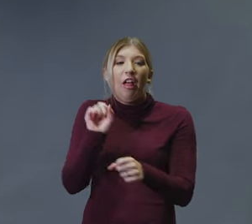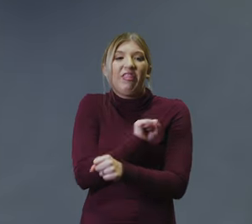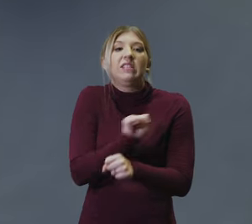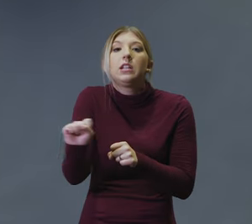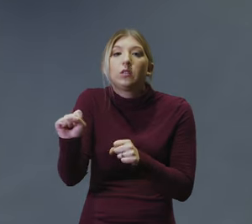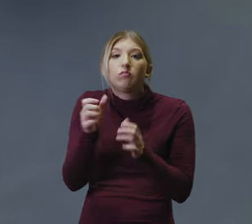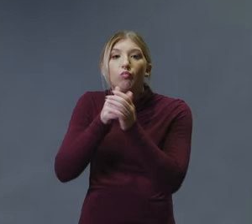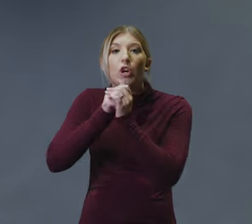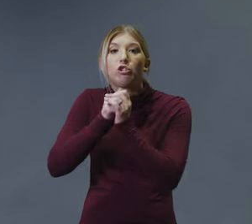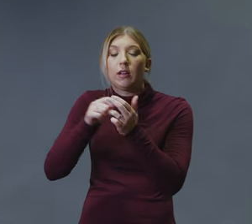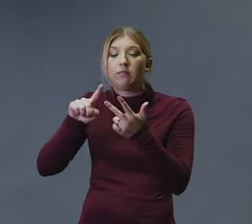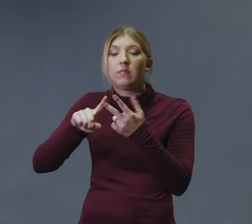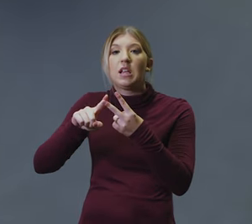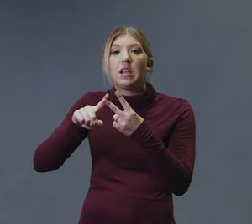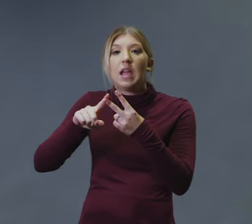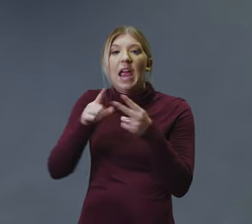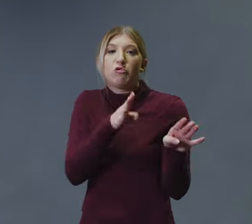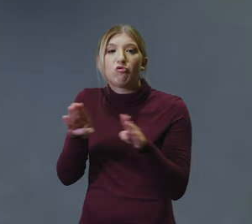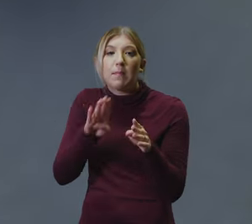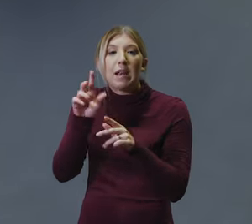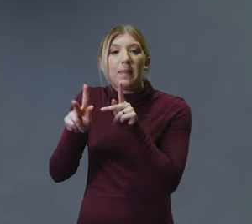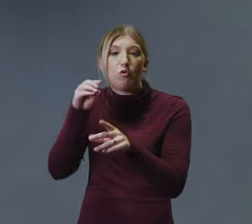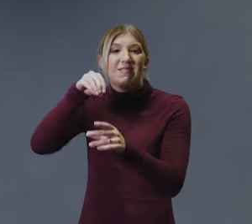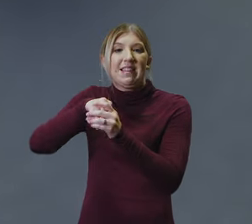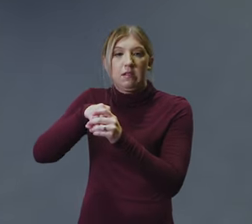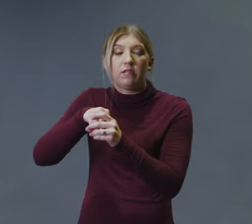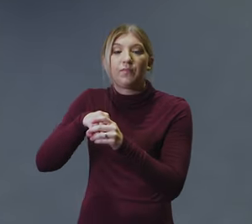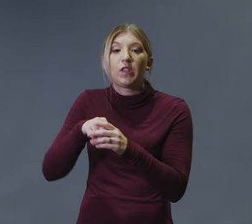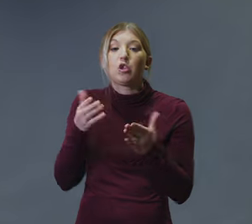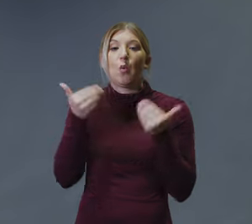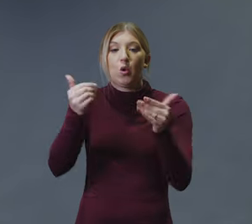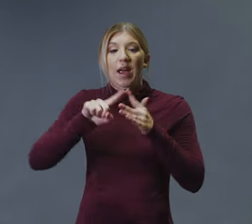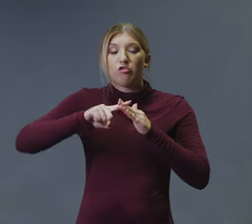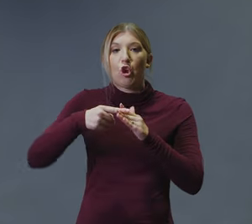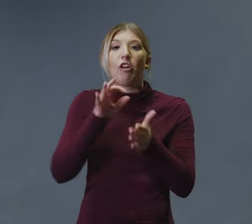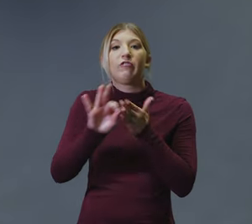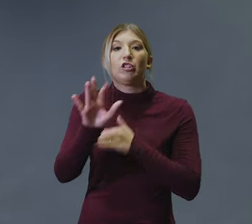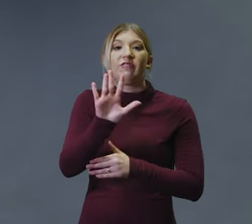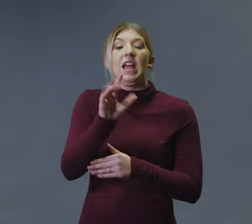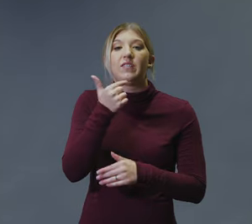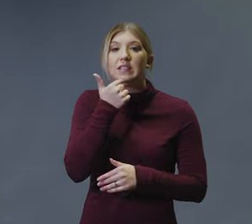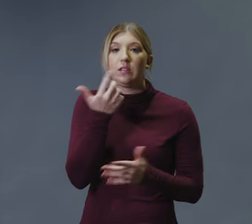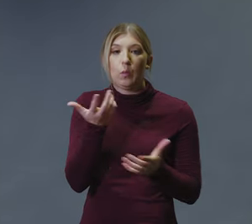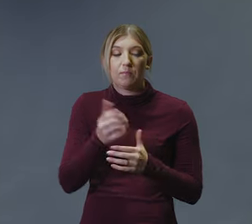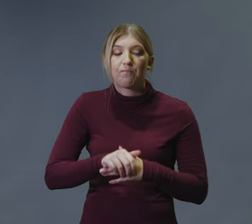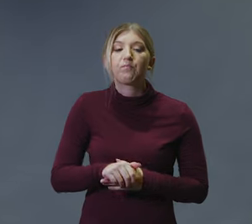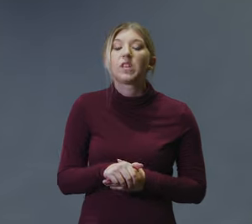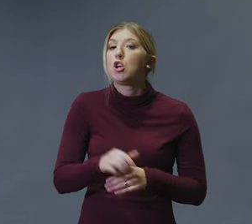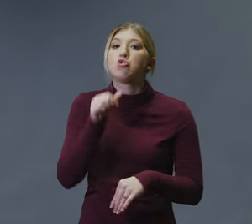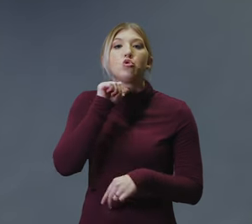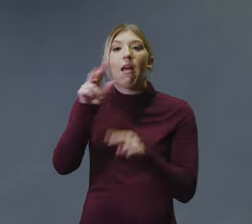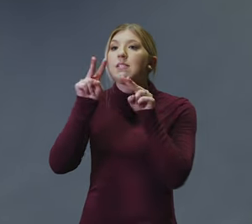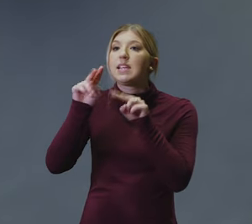of the vulnerable in their society. Pick up with me in Amos chapter 5, starting at verse 5. It says this, "But do not